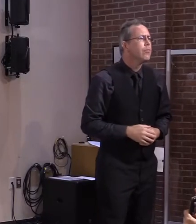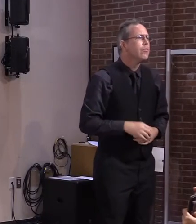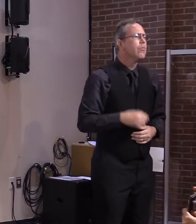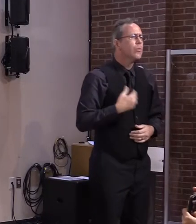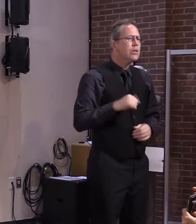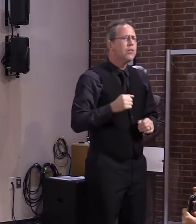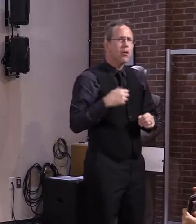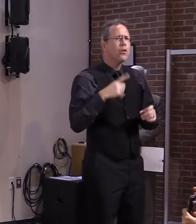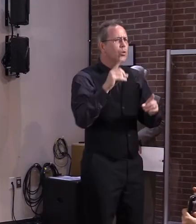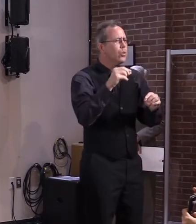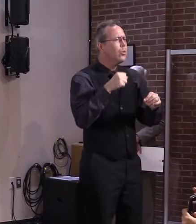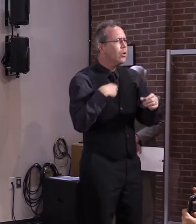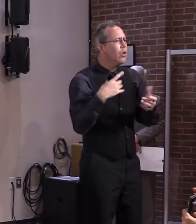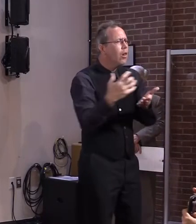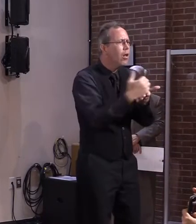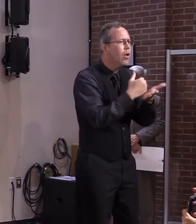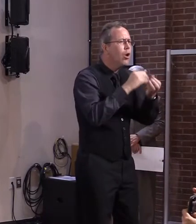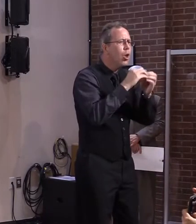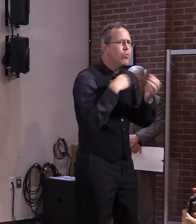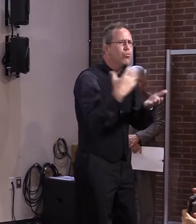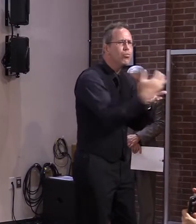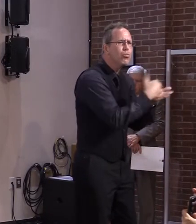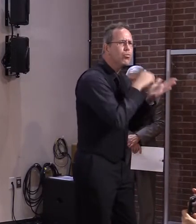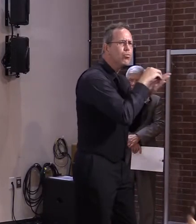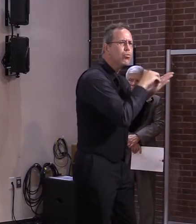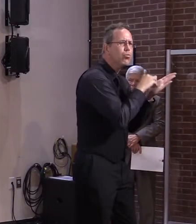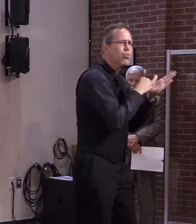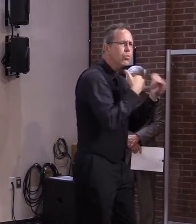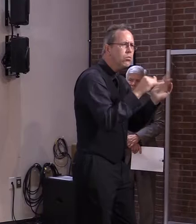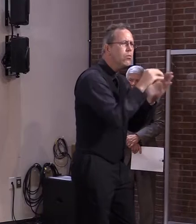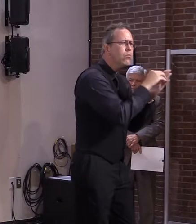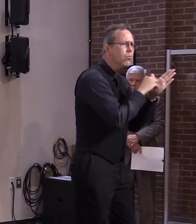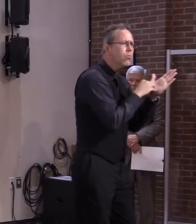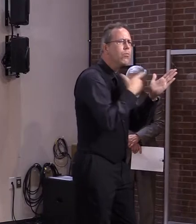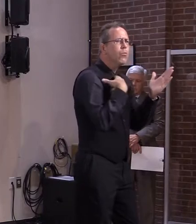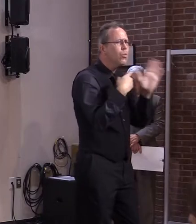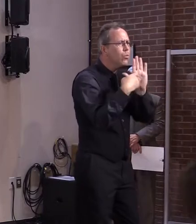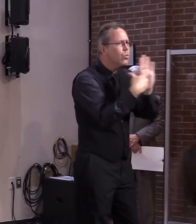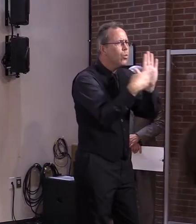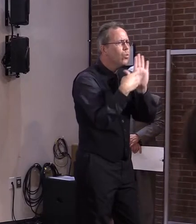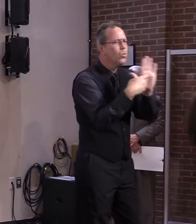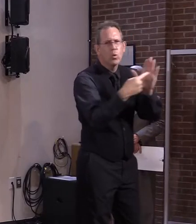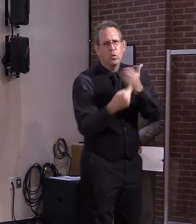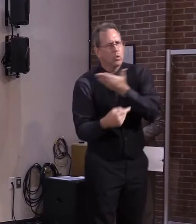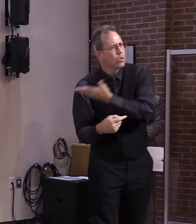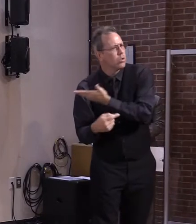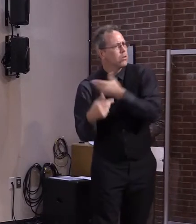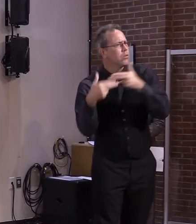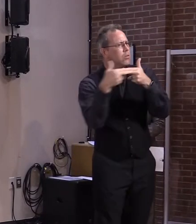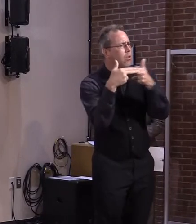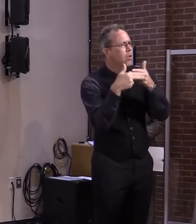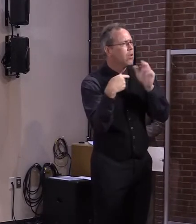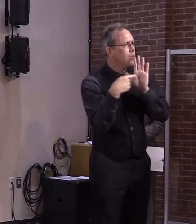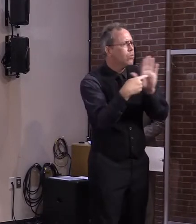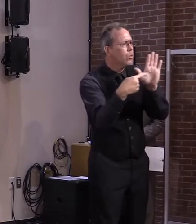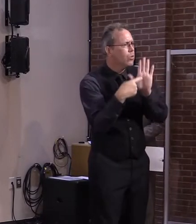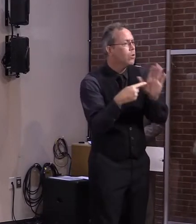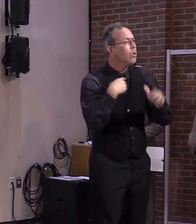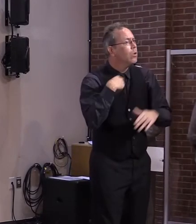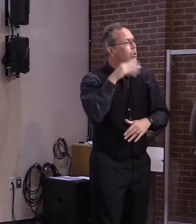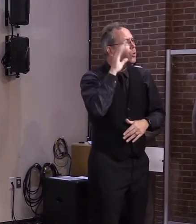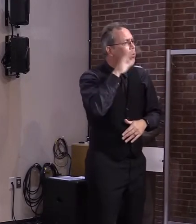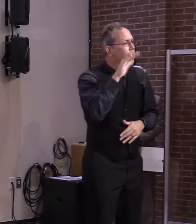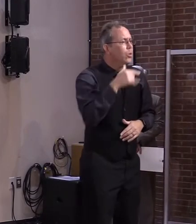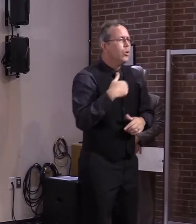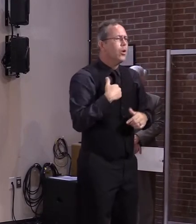help Vermonters see how things are actually improving, even with Delta, because of the vaccines. And